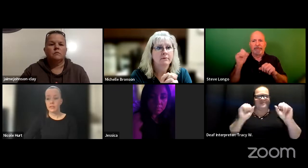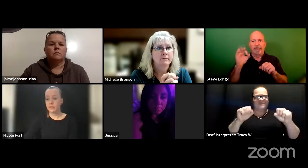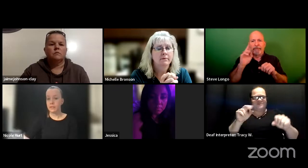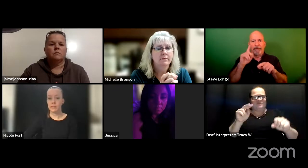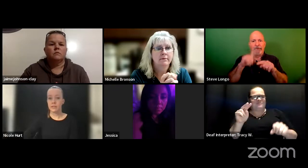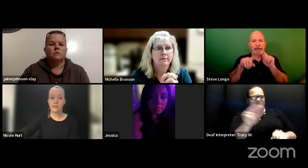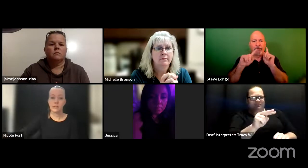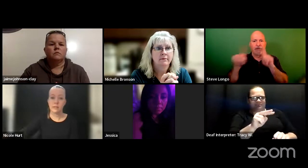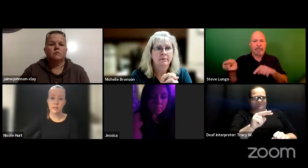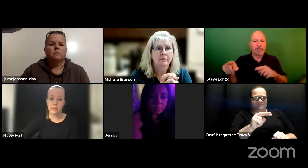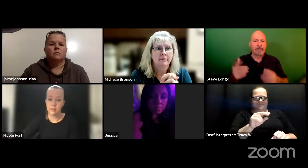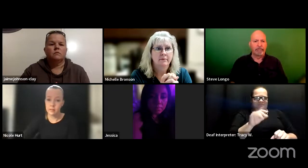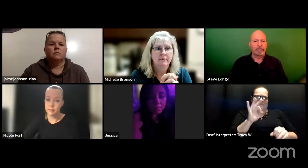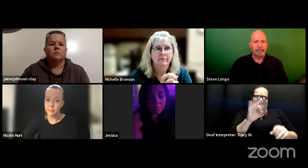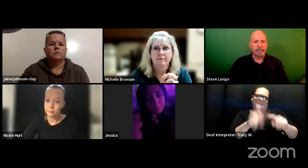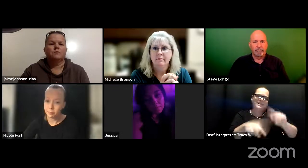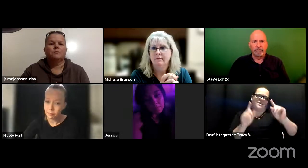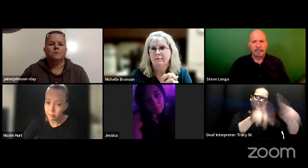online. And I